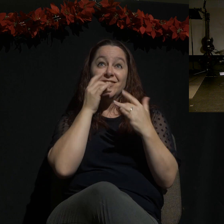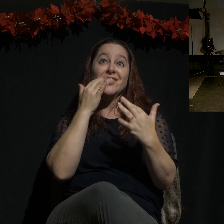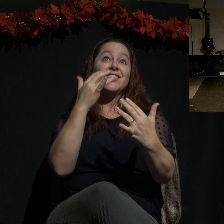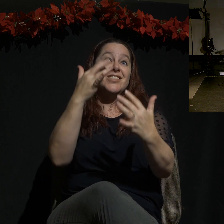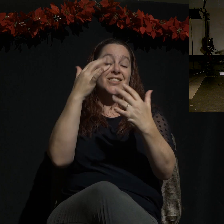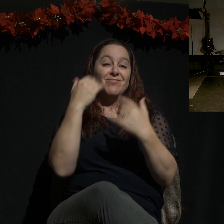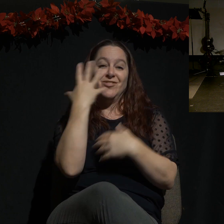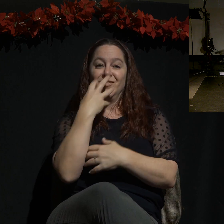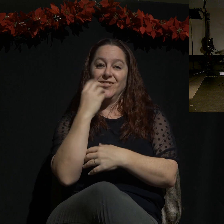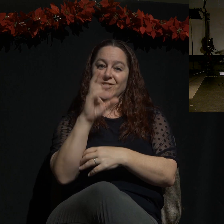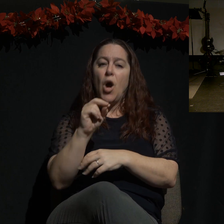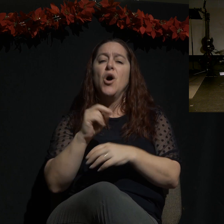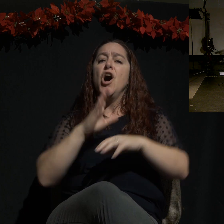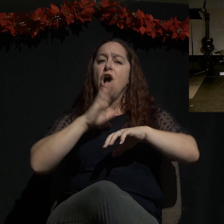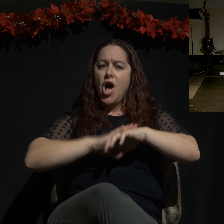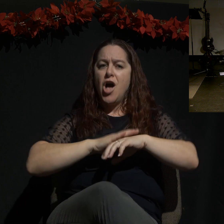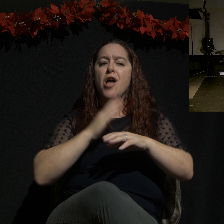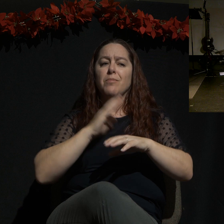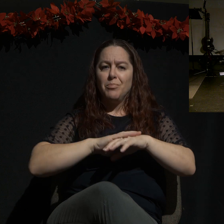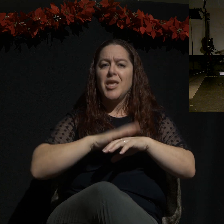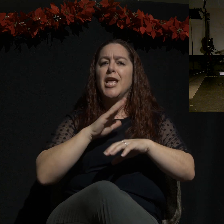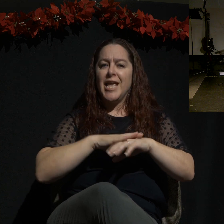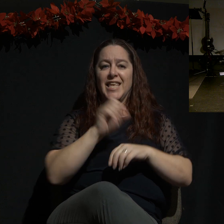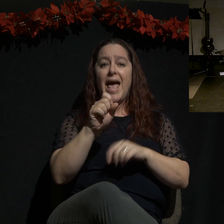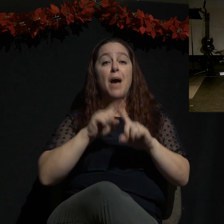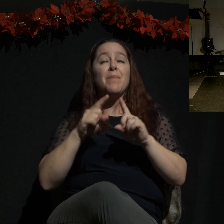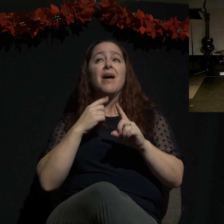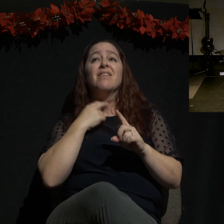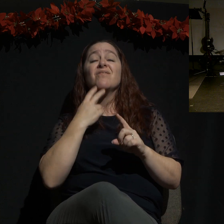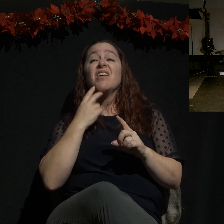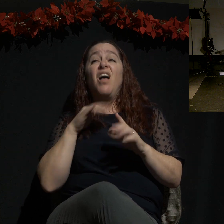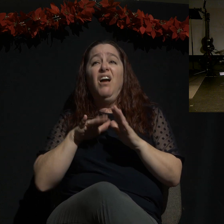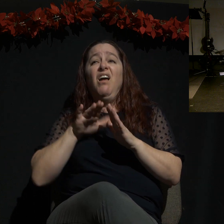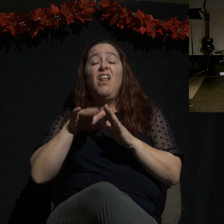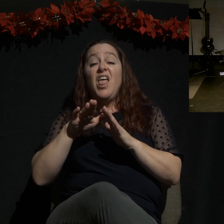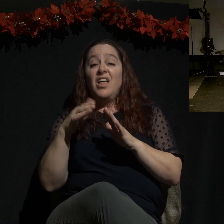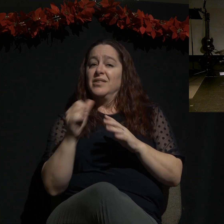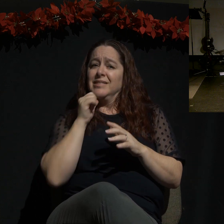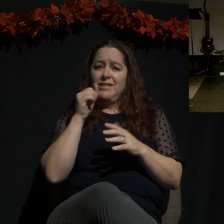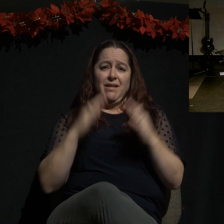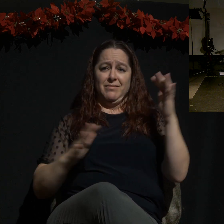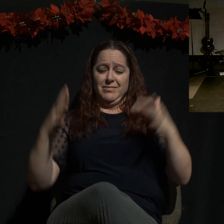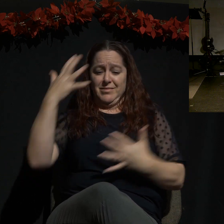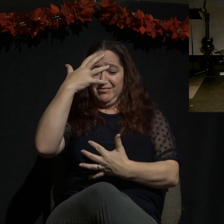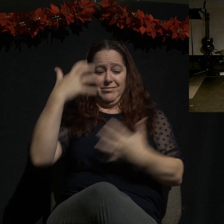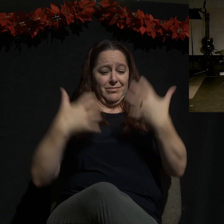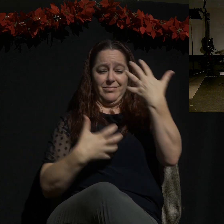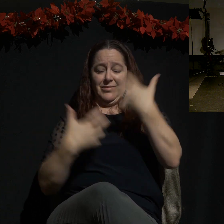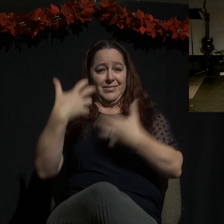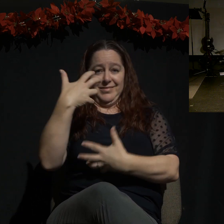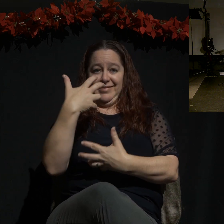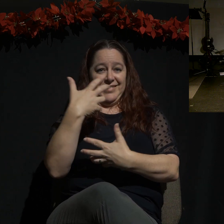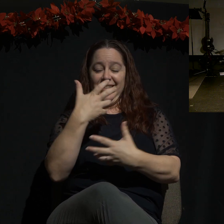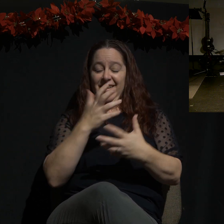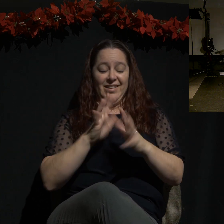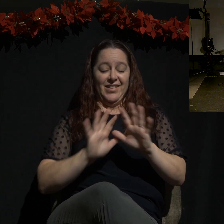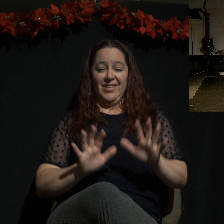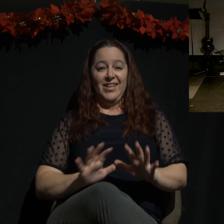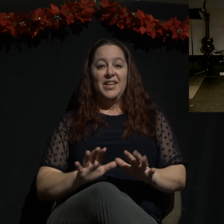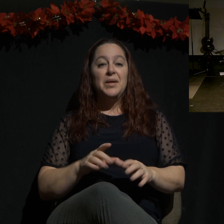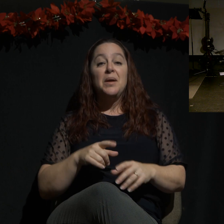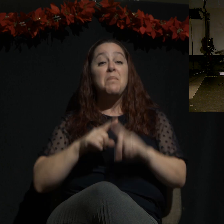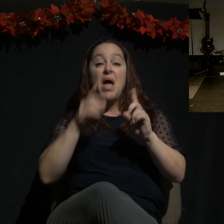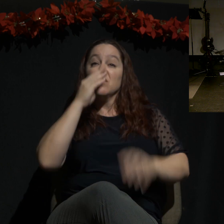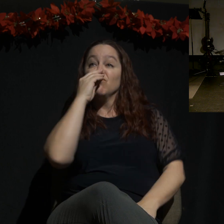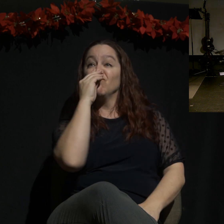know, he could stay on beat, but what he was singing, it wasn't what we were singing. And he did not